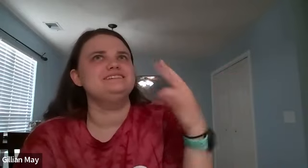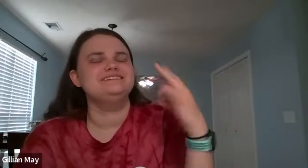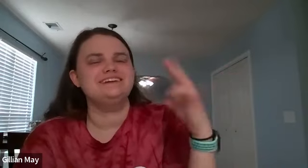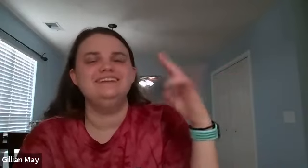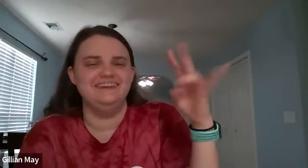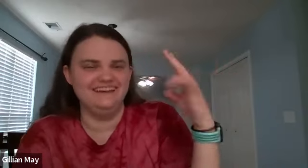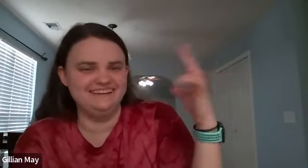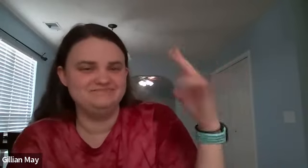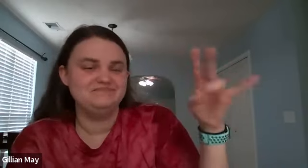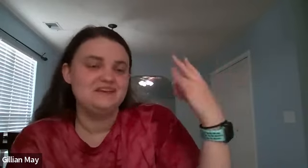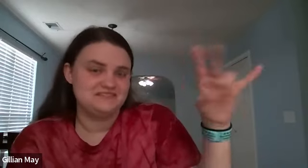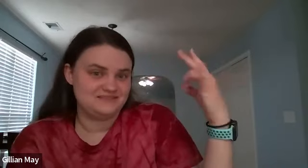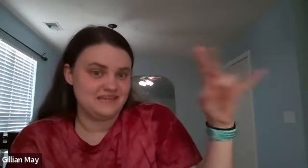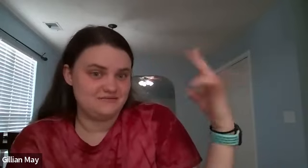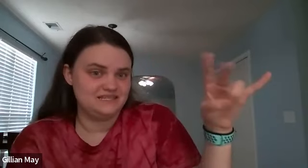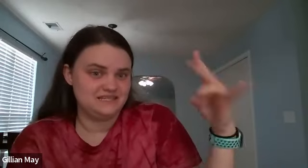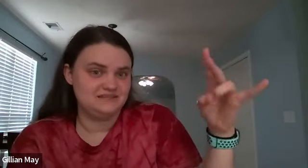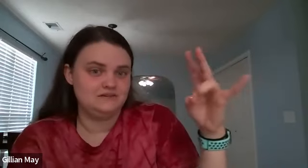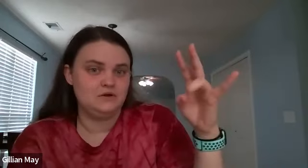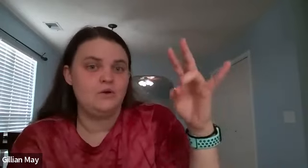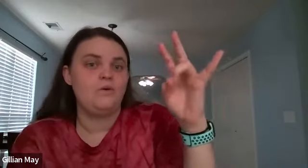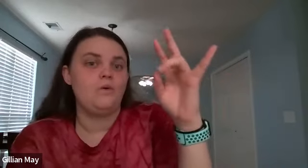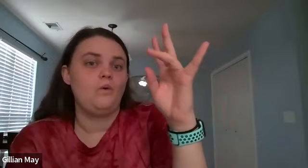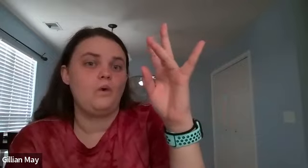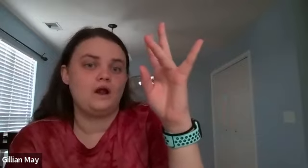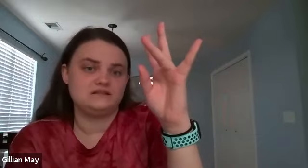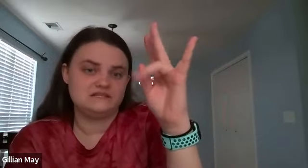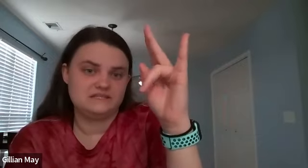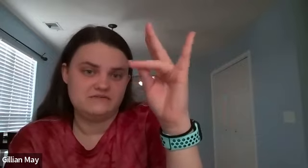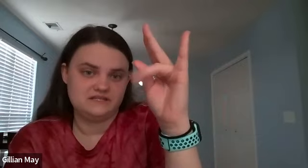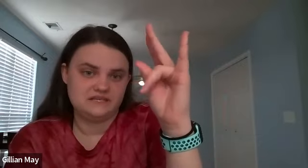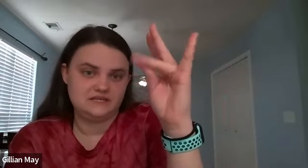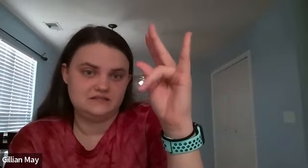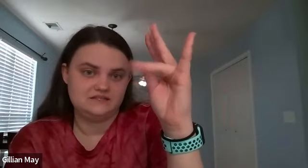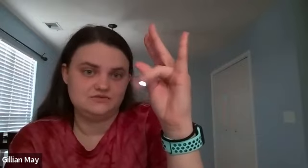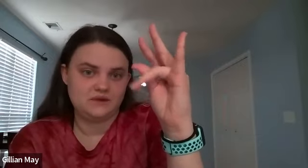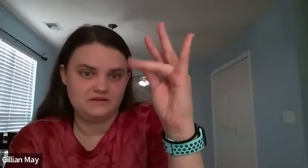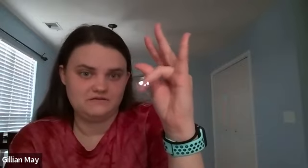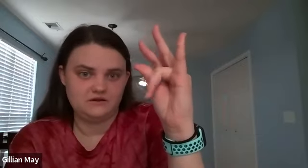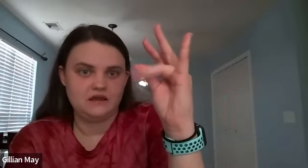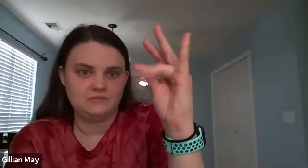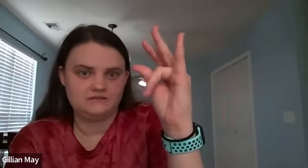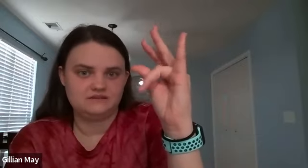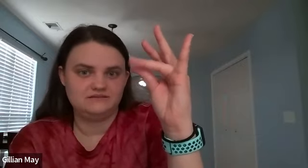it again? So 17 or 17. It's the ring finger now. My hands